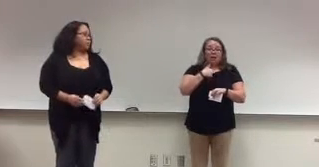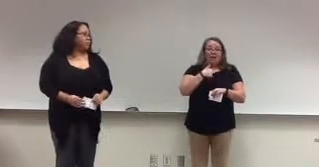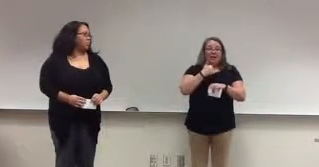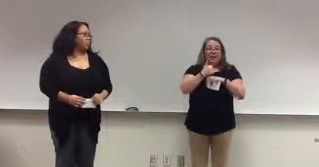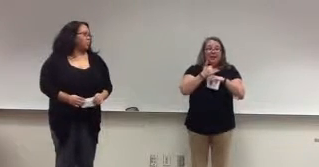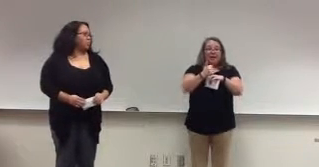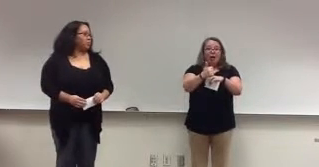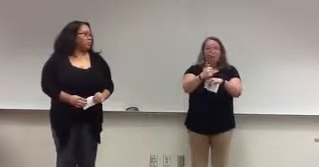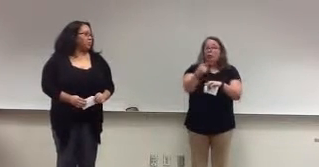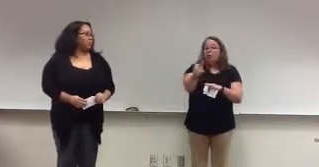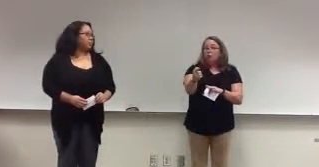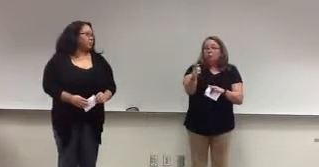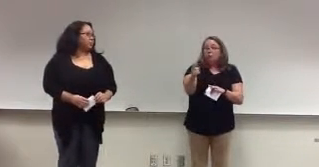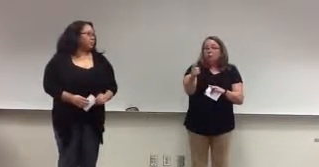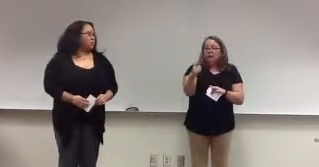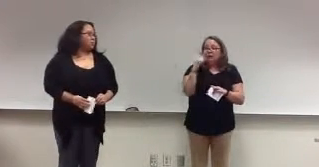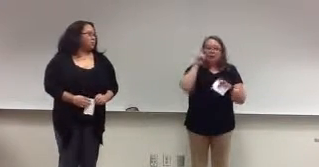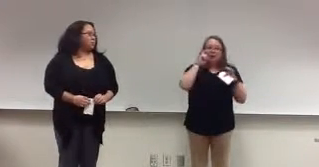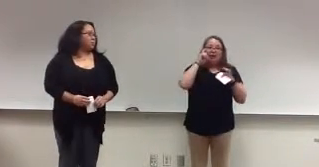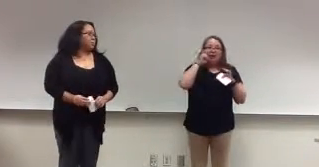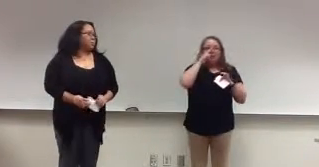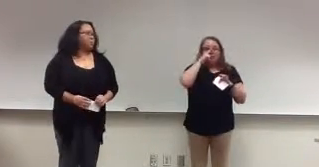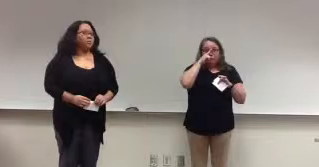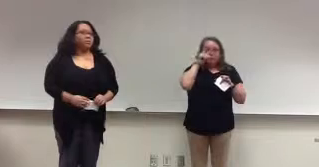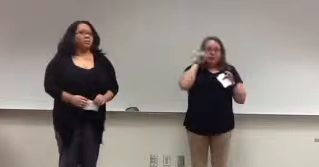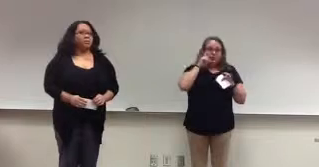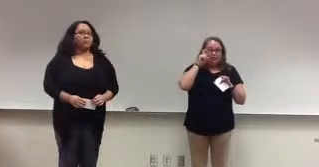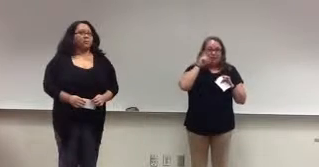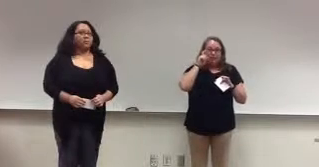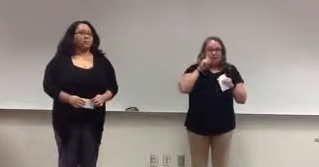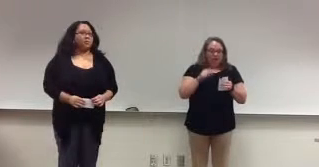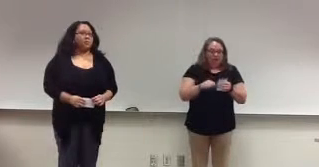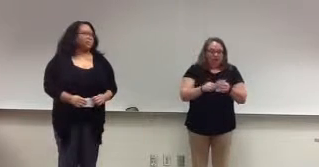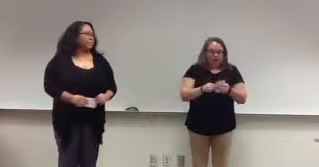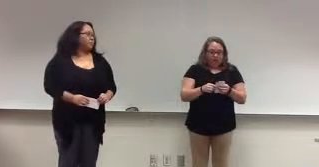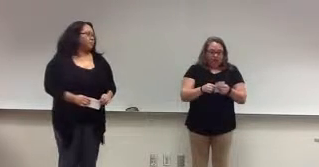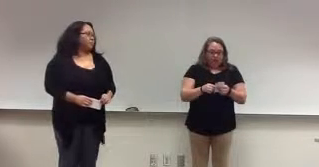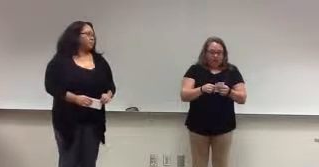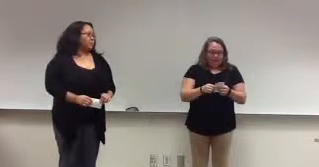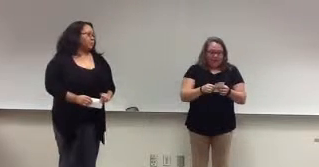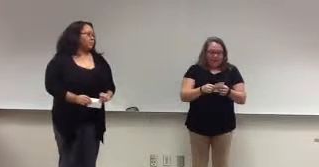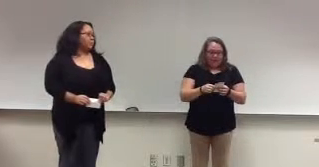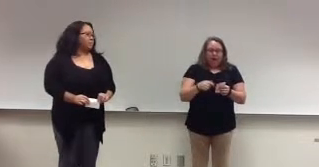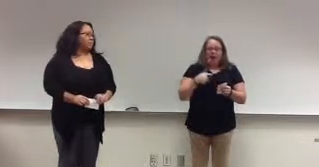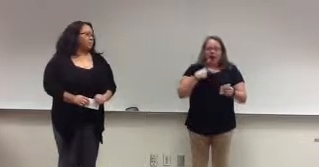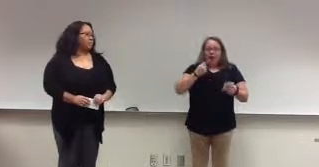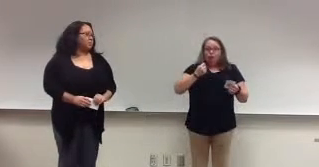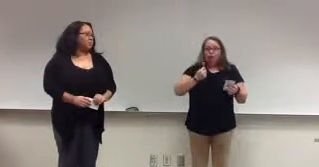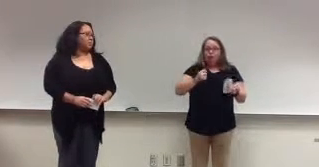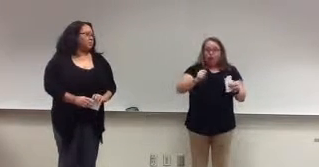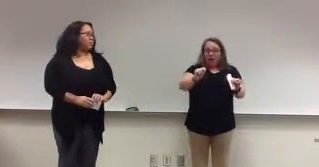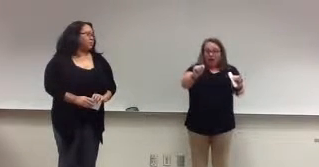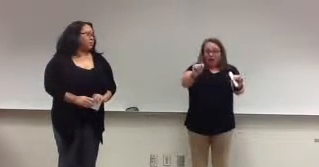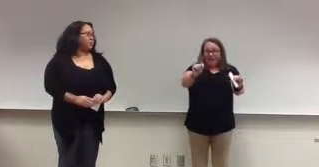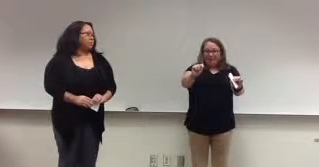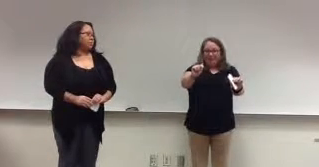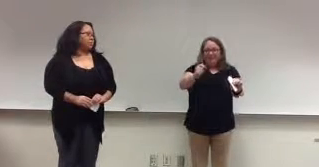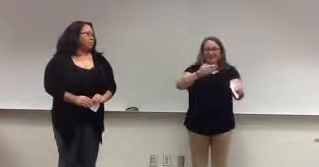me, help you. And then you have that quizzical look on your face. I'll try